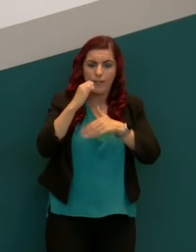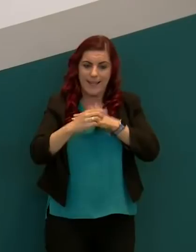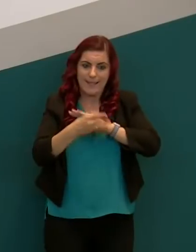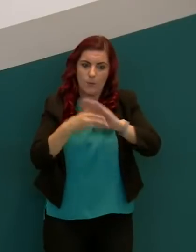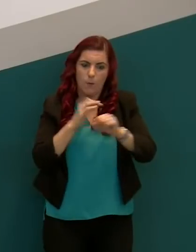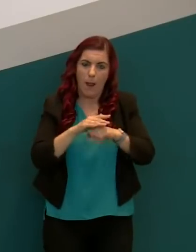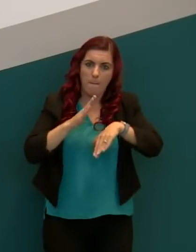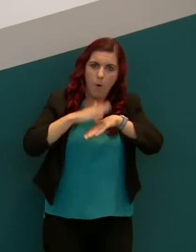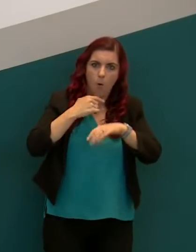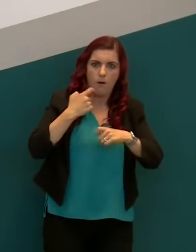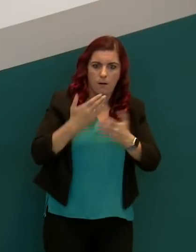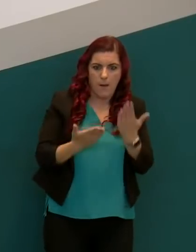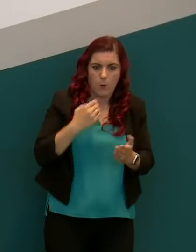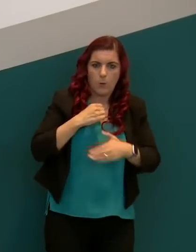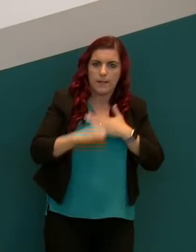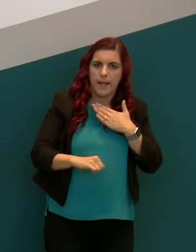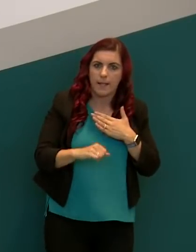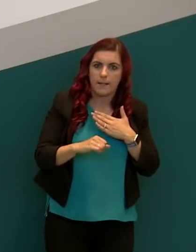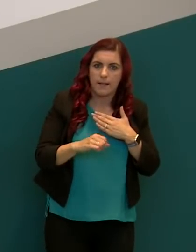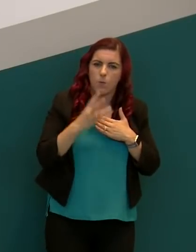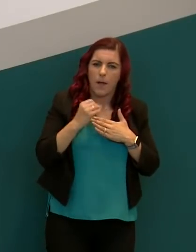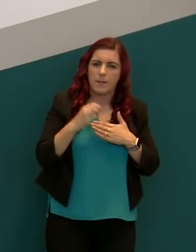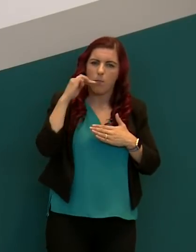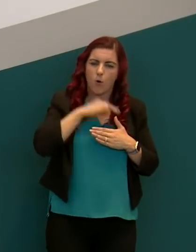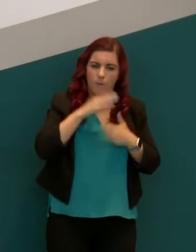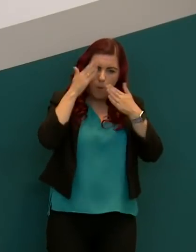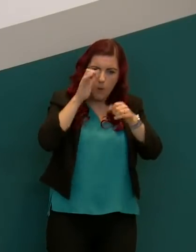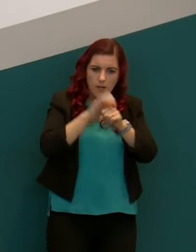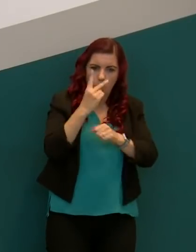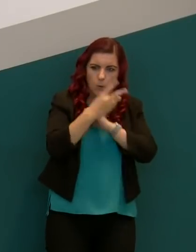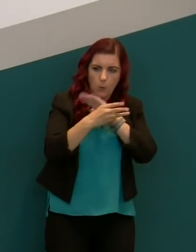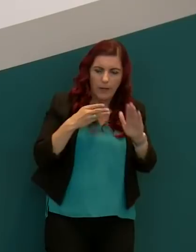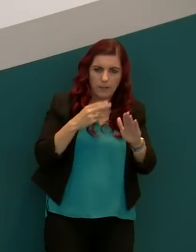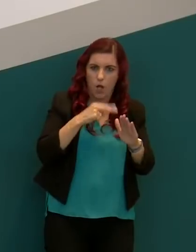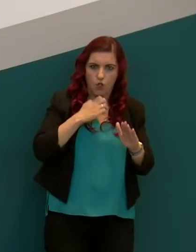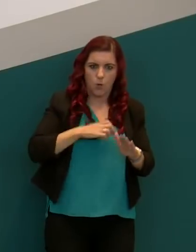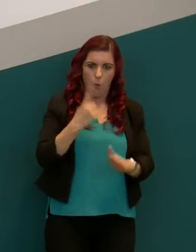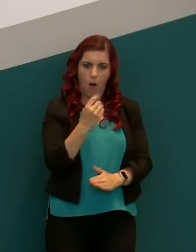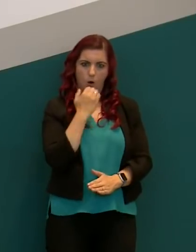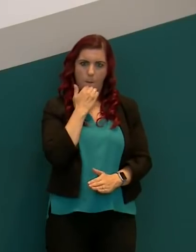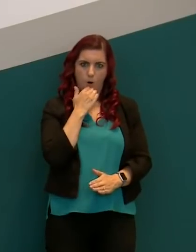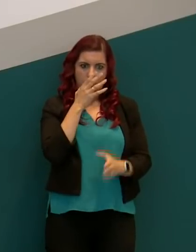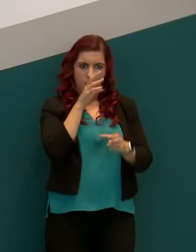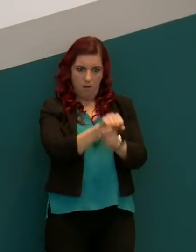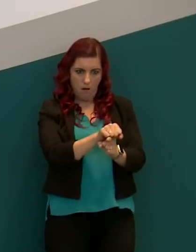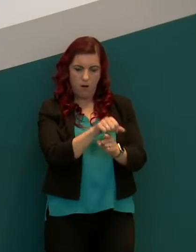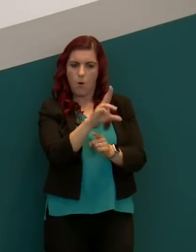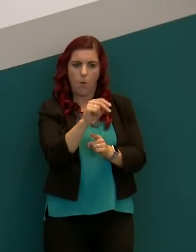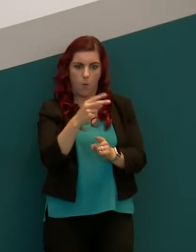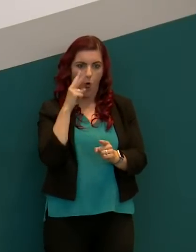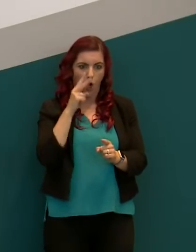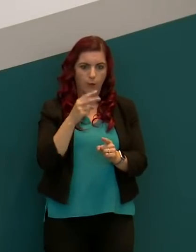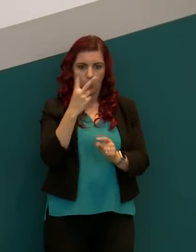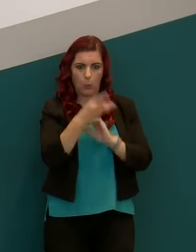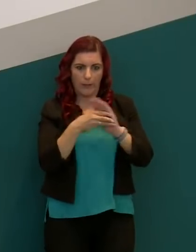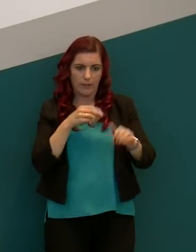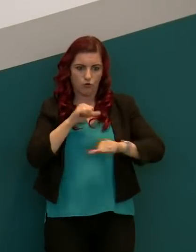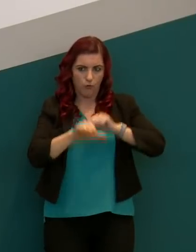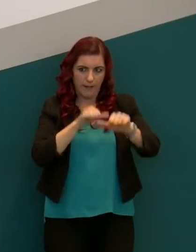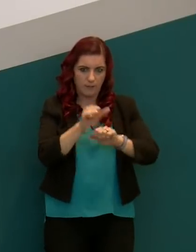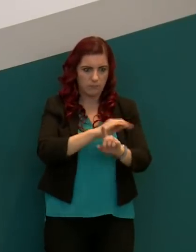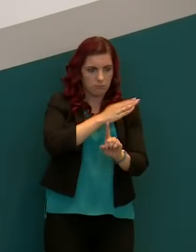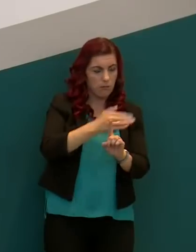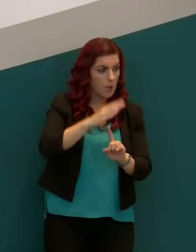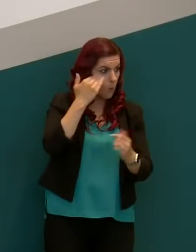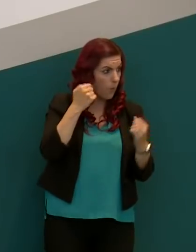us is that we look at the trends over the 2 weeks. So there won't be just one figure that we look at, Zara, to answer your question very simply. I don't know if